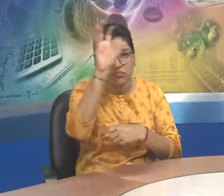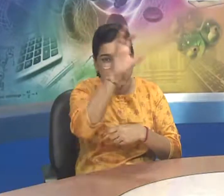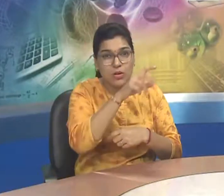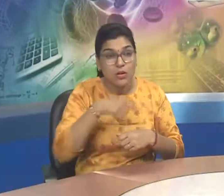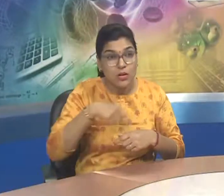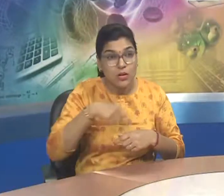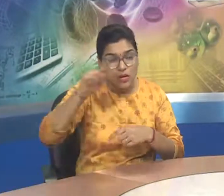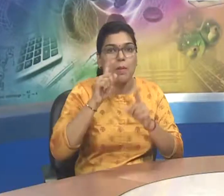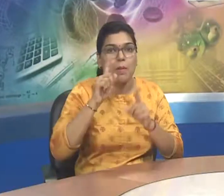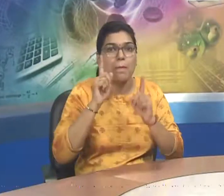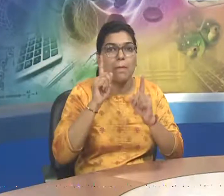education